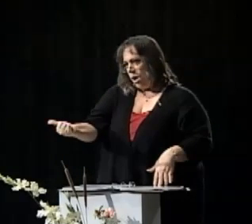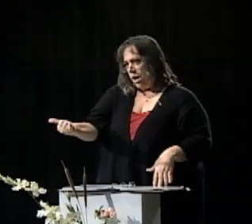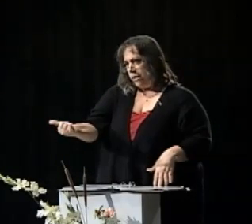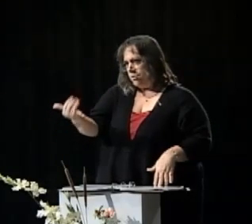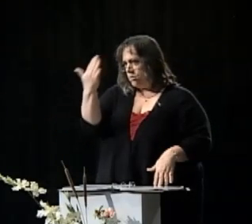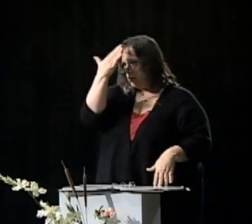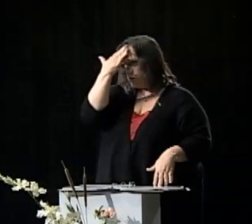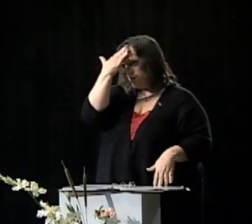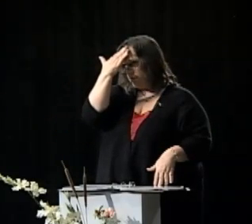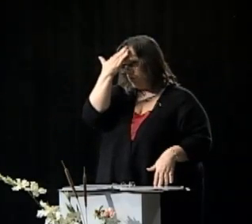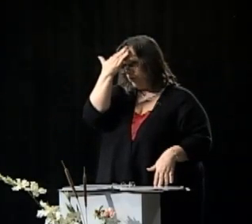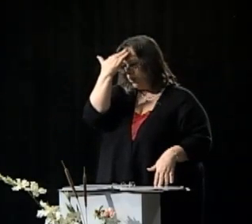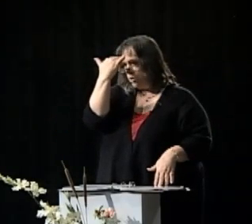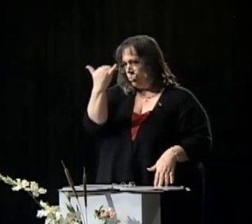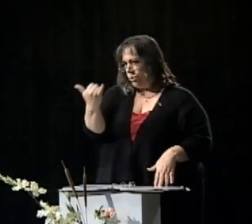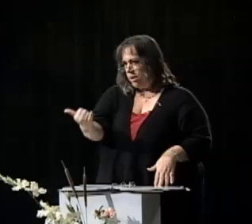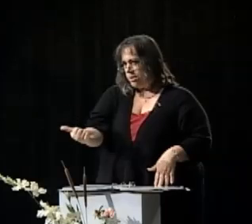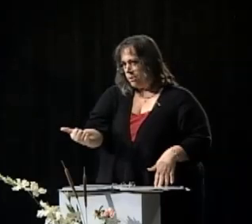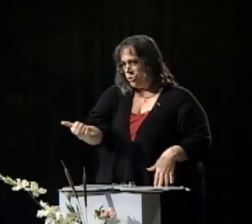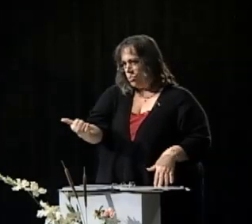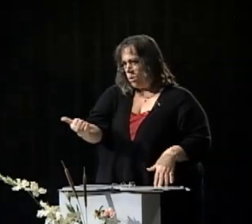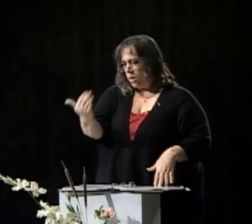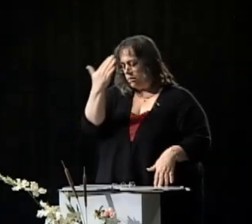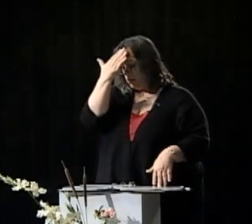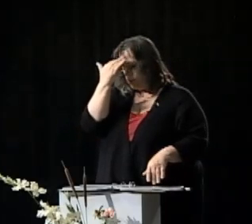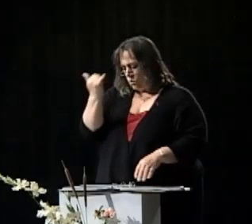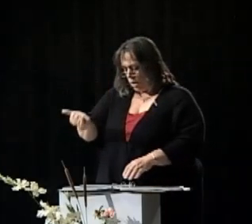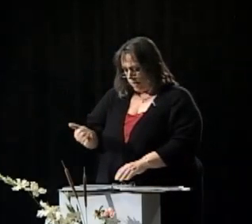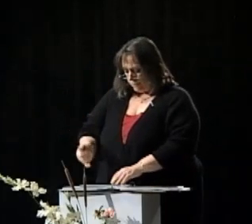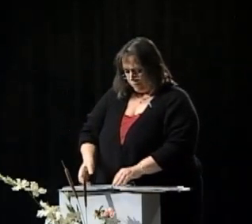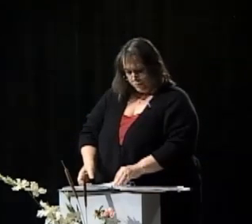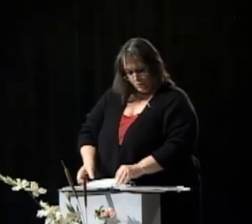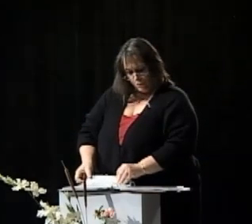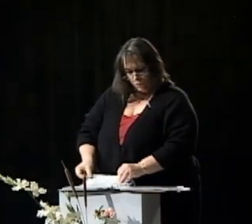why. So you take it from your before and you're bringing it down to your why. Why?